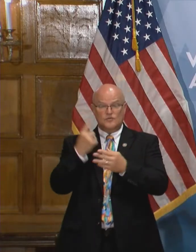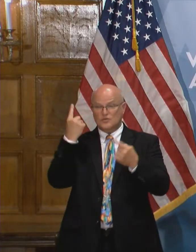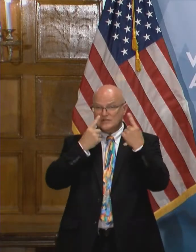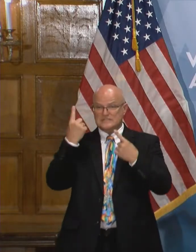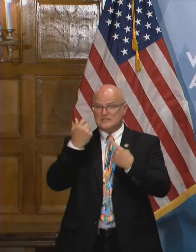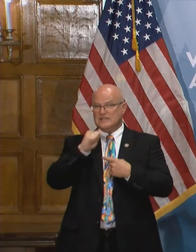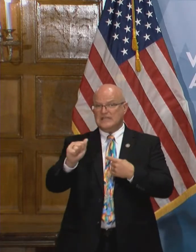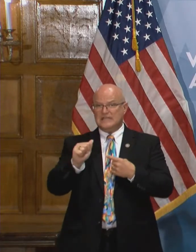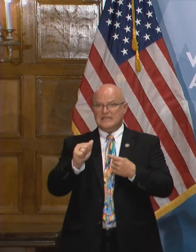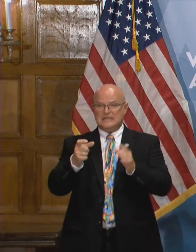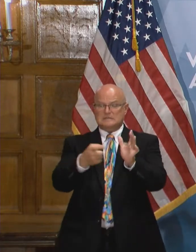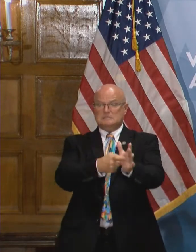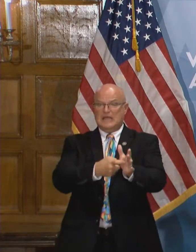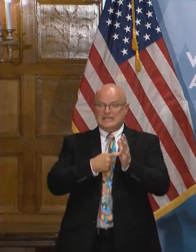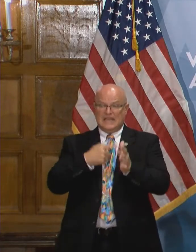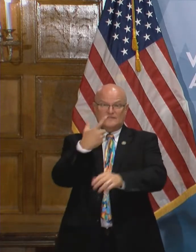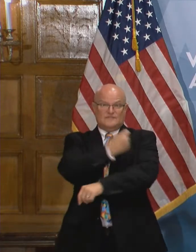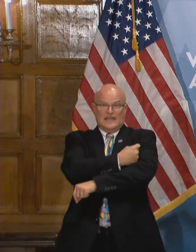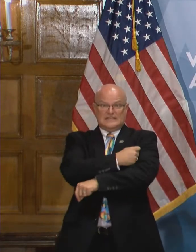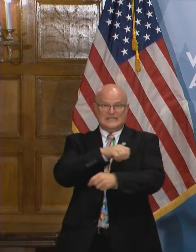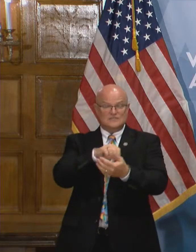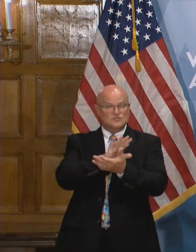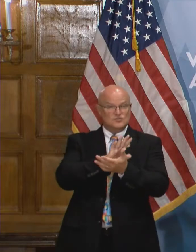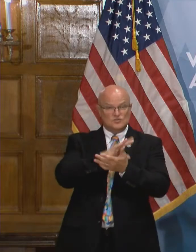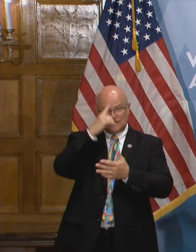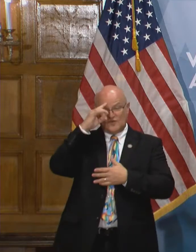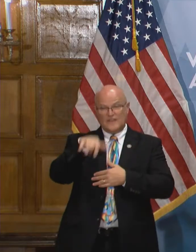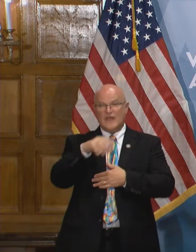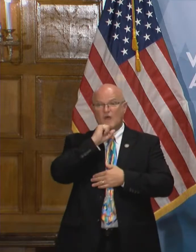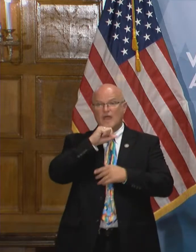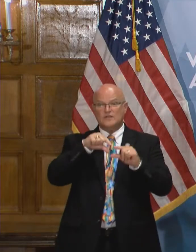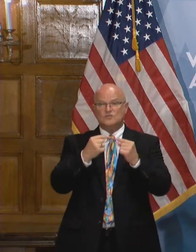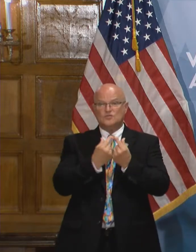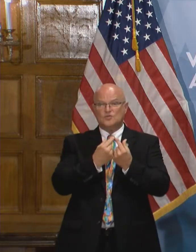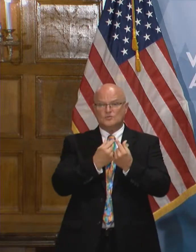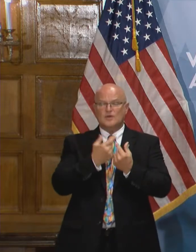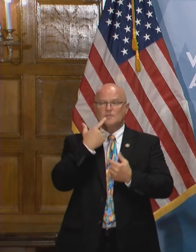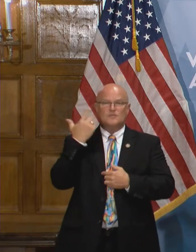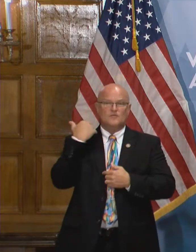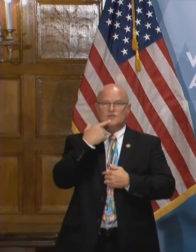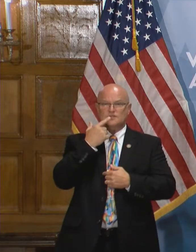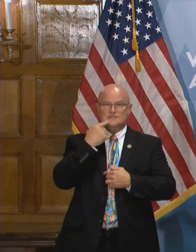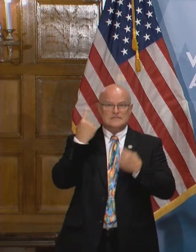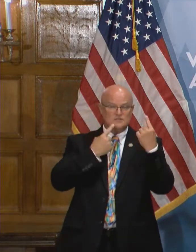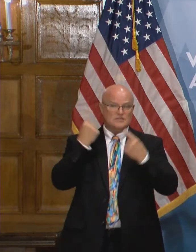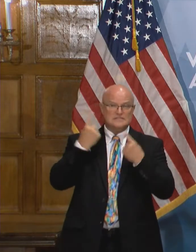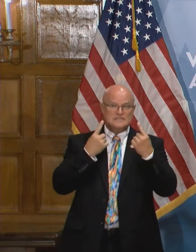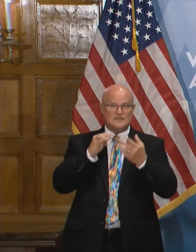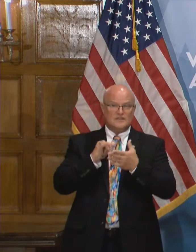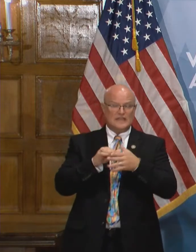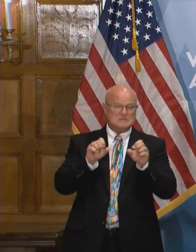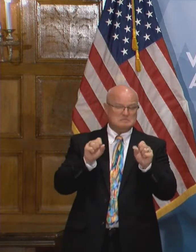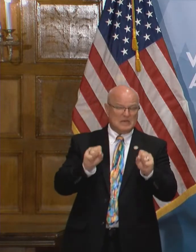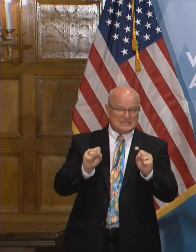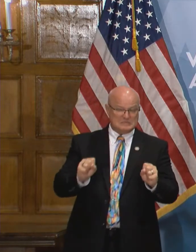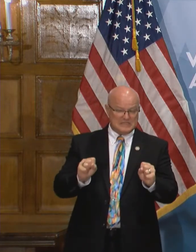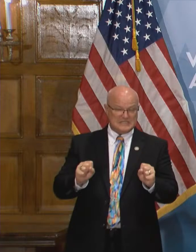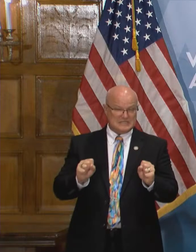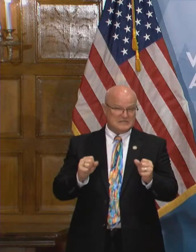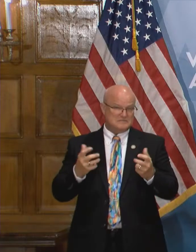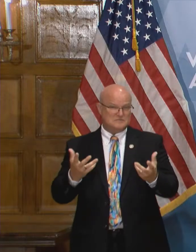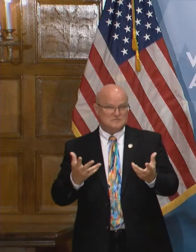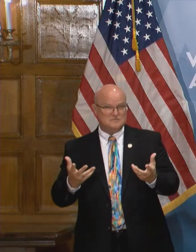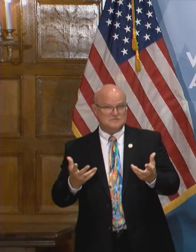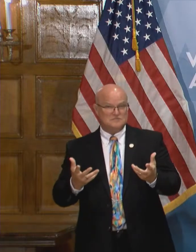consider any sort of mandate of vaccinations in schools for that age group? I know you said you'd consider that as a possibility or as